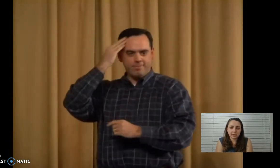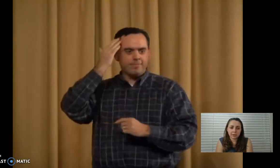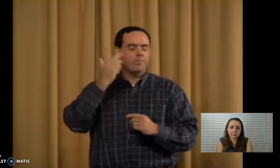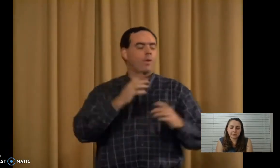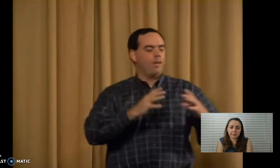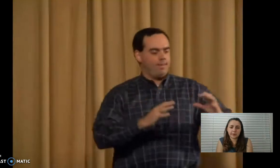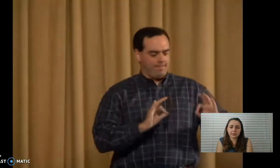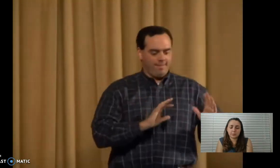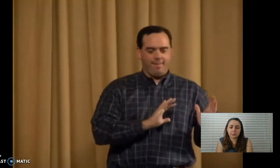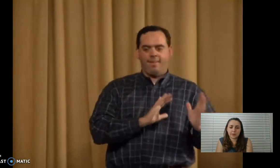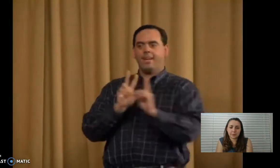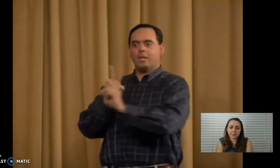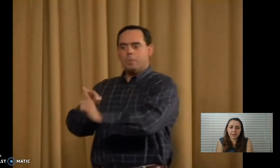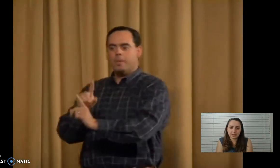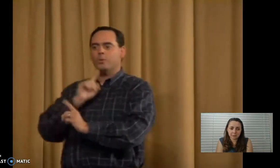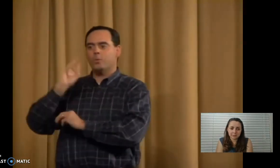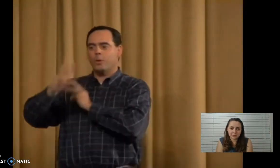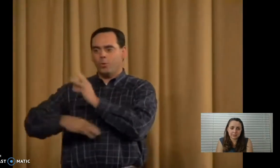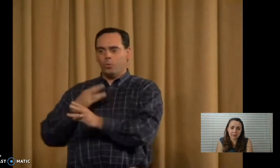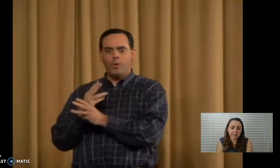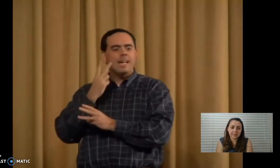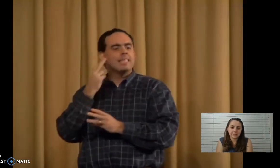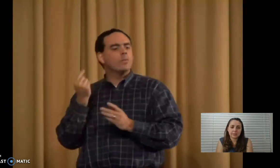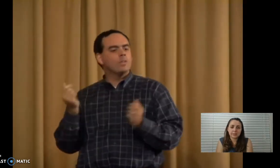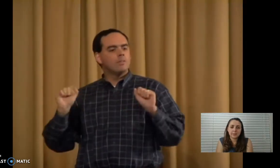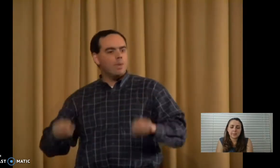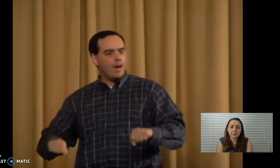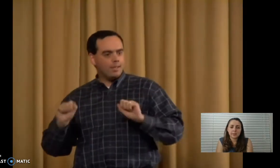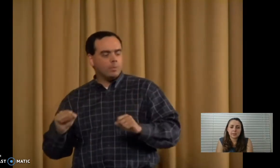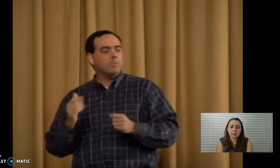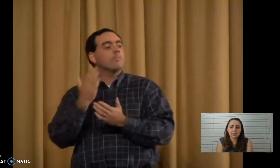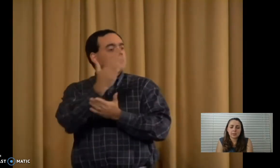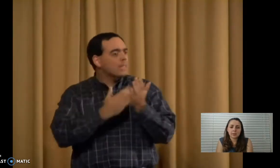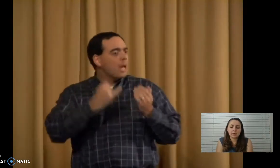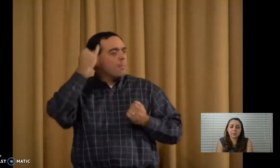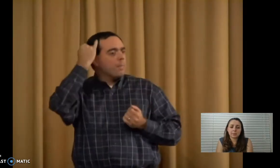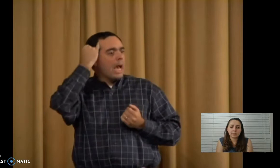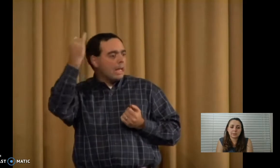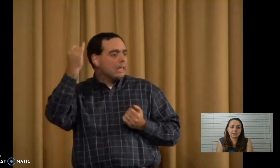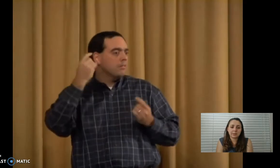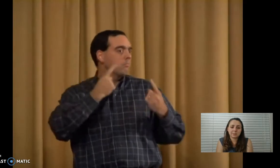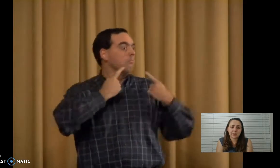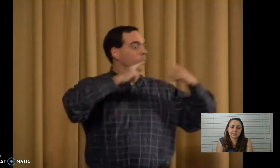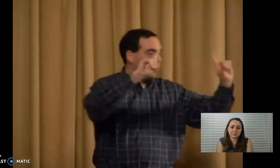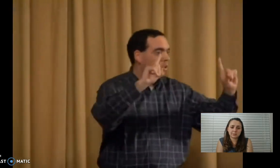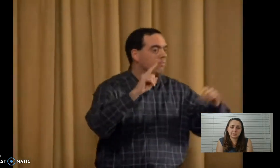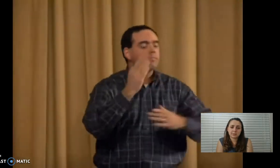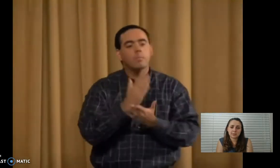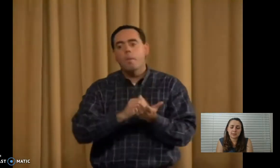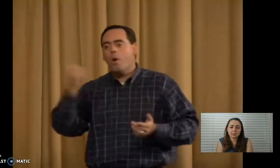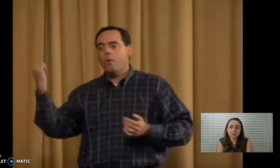Ideas are good, but without application, it's nothing. If you apply them to the world, you can see what's